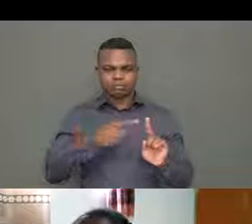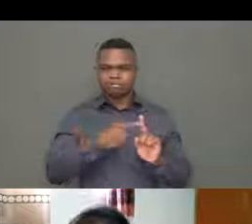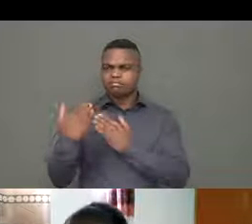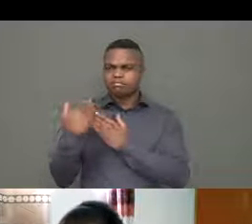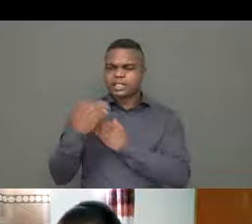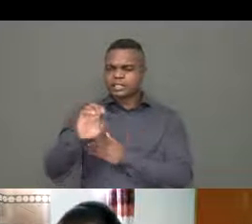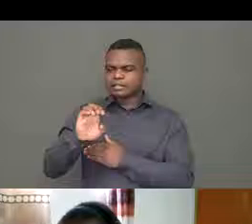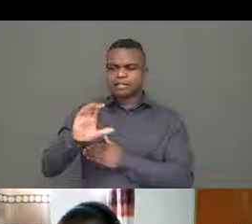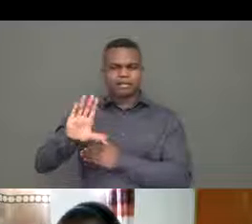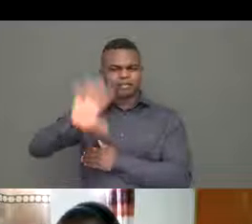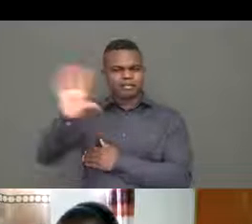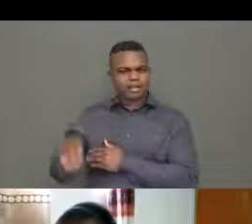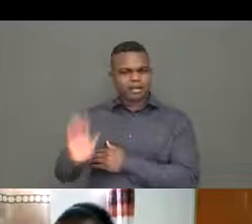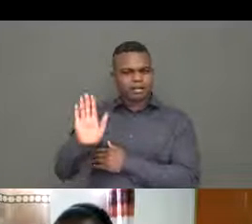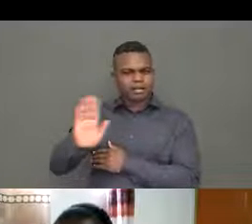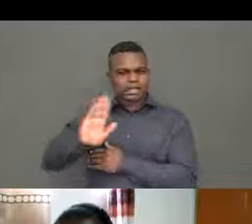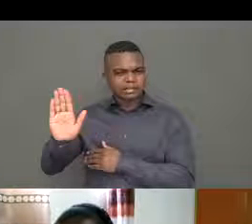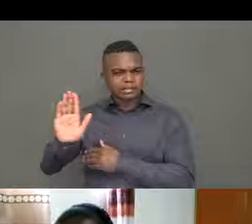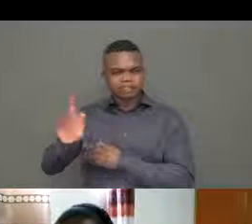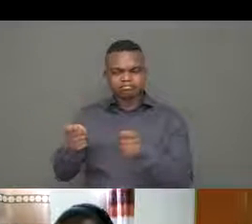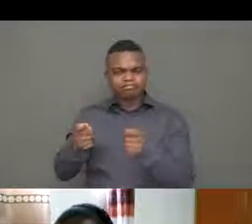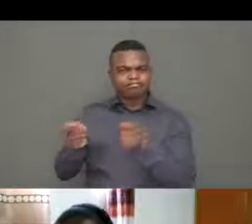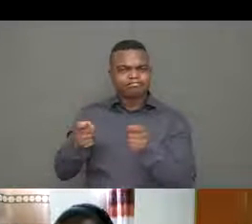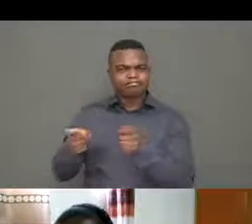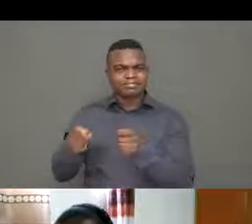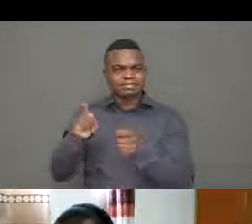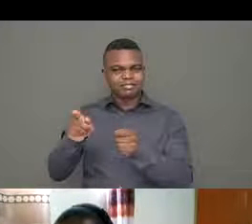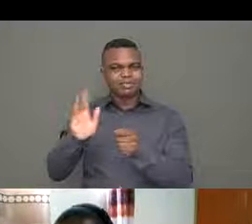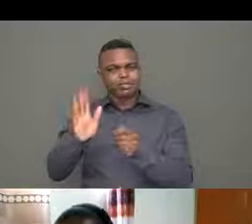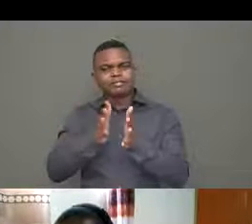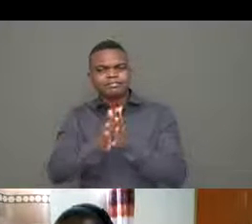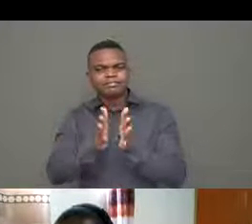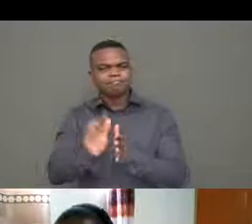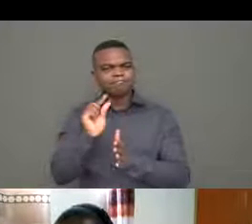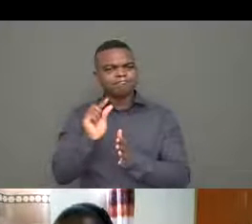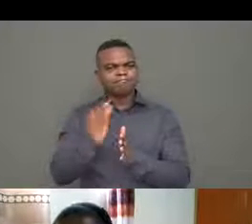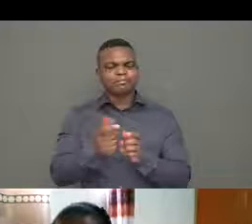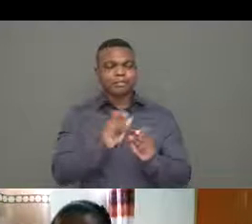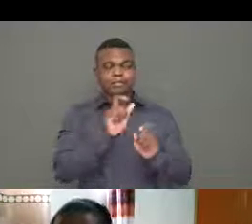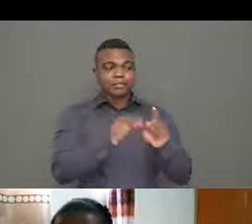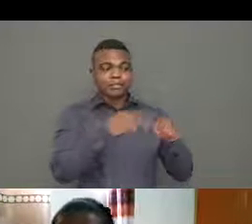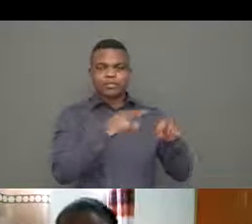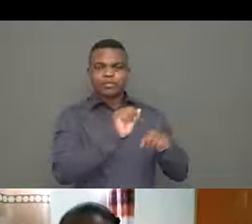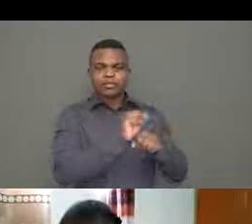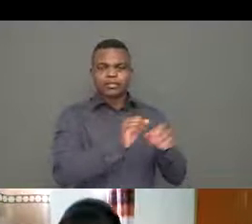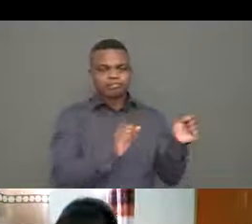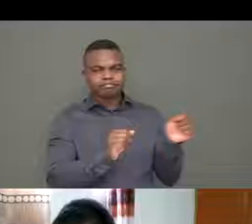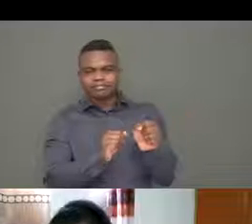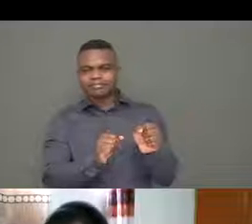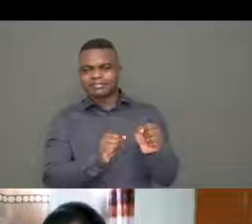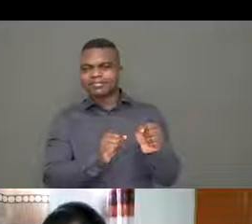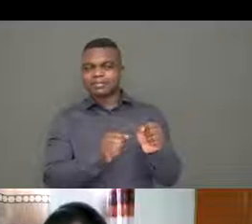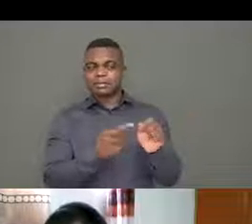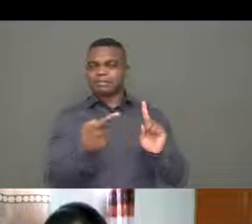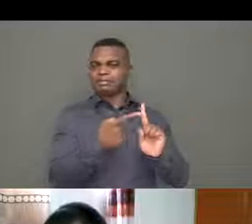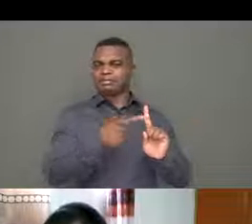of Brenda Odongo. Brenda is a mediation expert and engaged as a remote representative for Via Torres in the Mission Cara